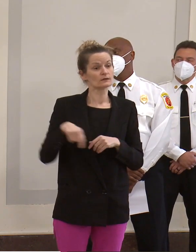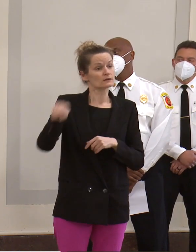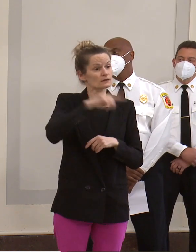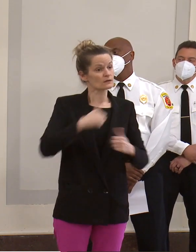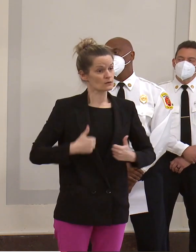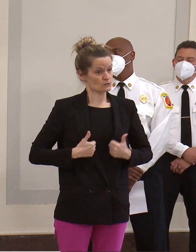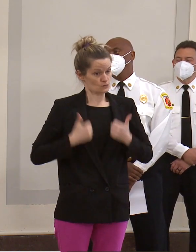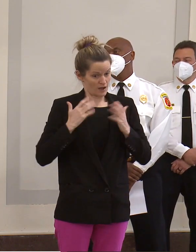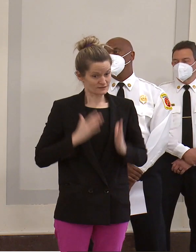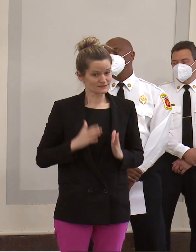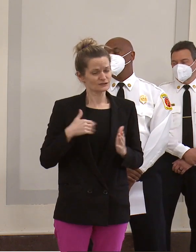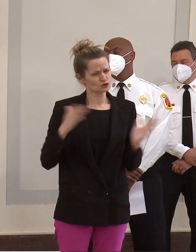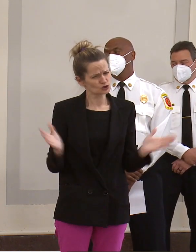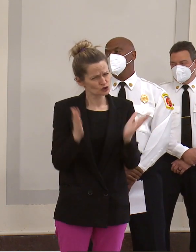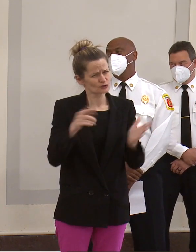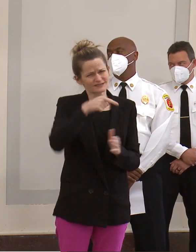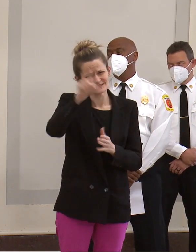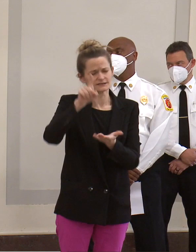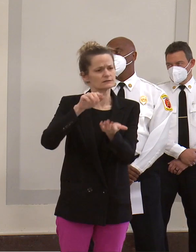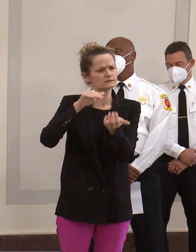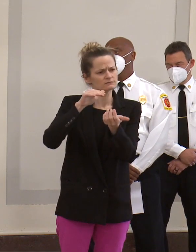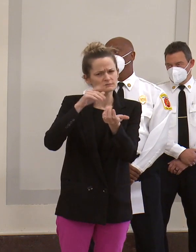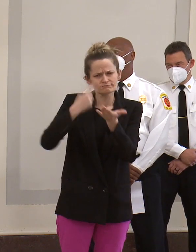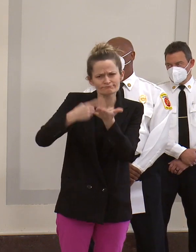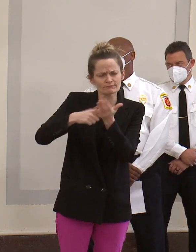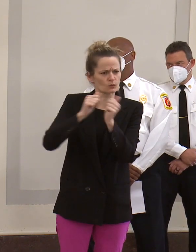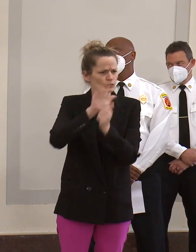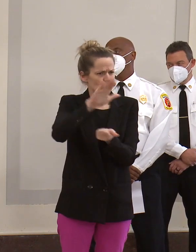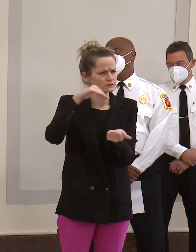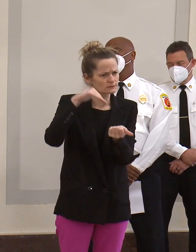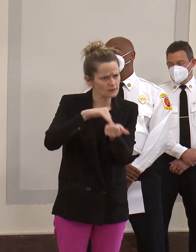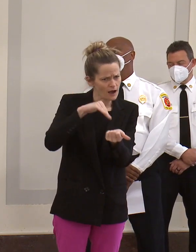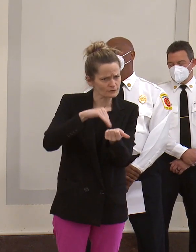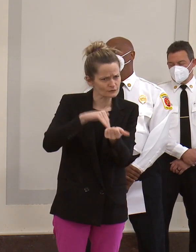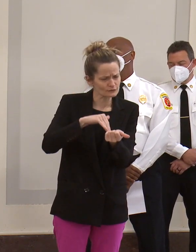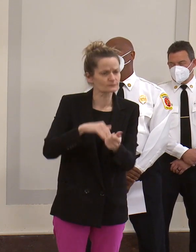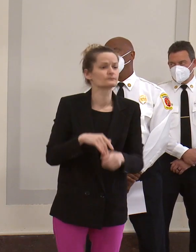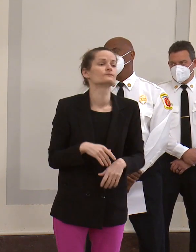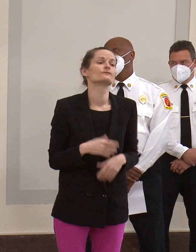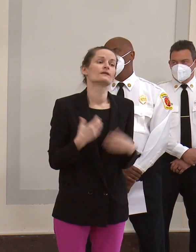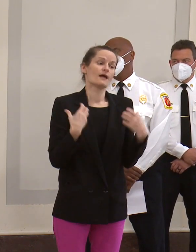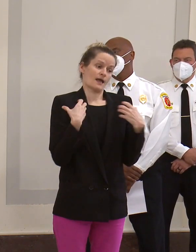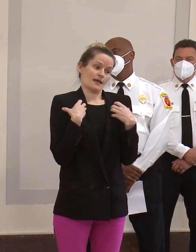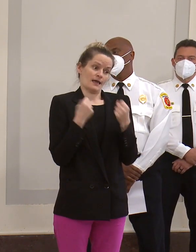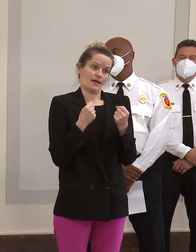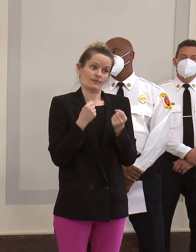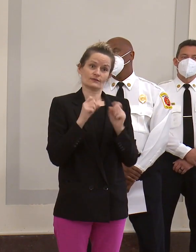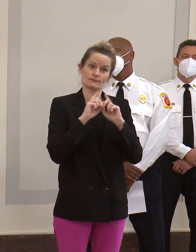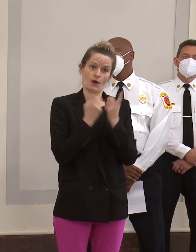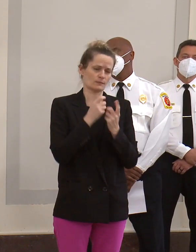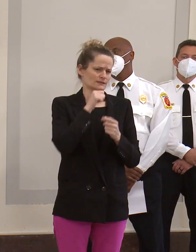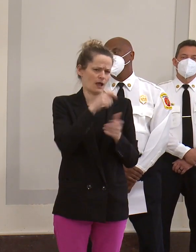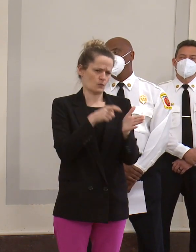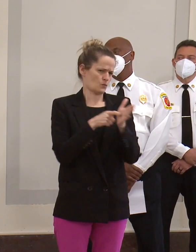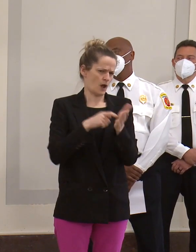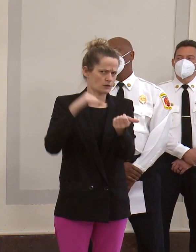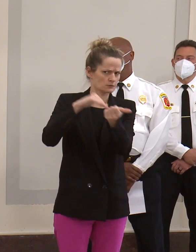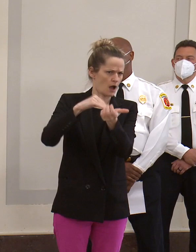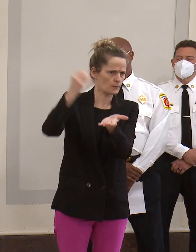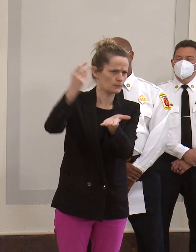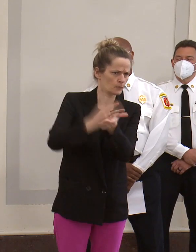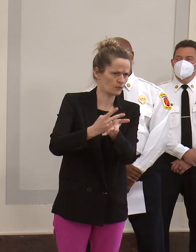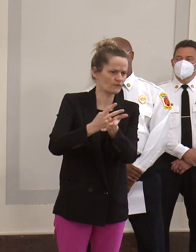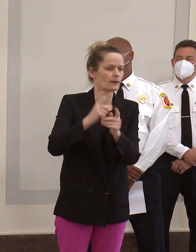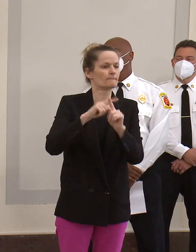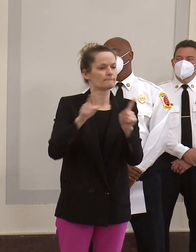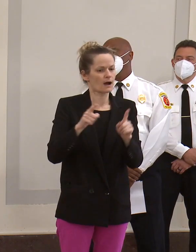provider. The Health Department will not require a doctor's note, but will need to see proof of someone being fully vaccinated, either through a